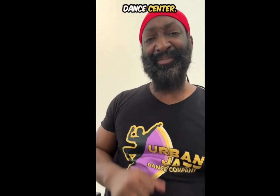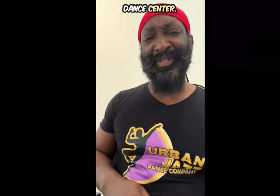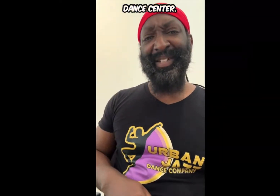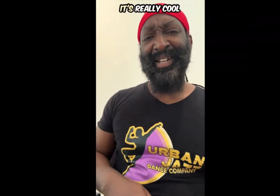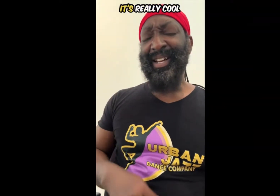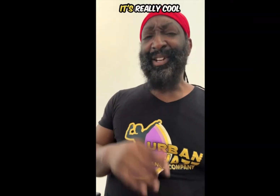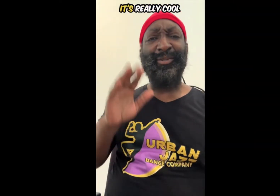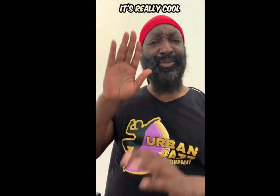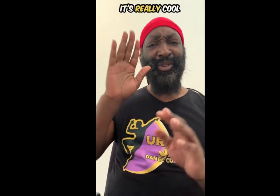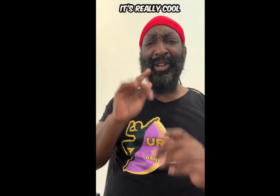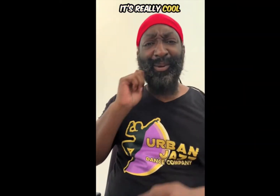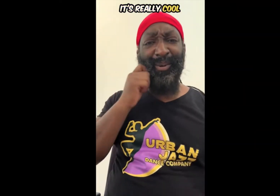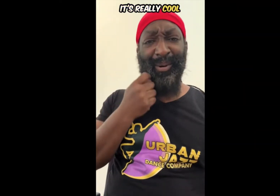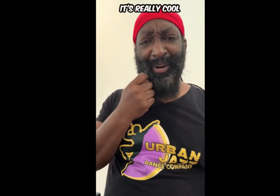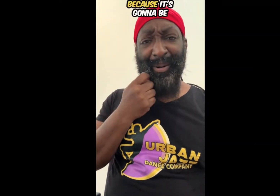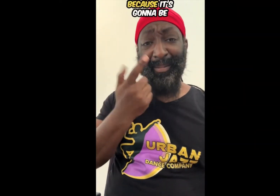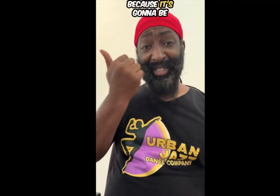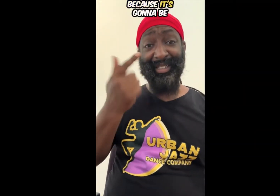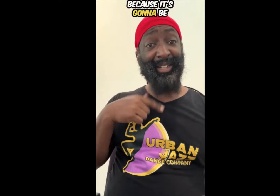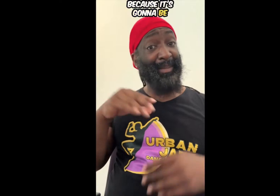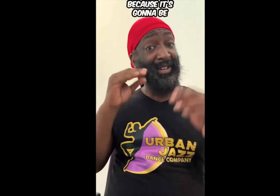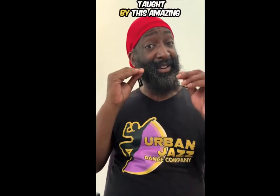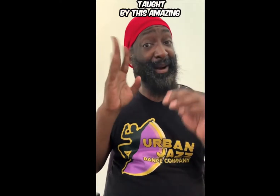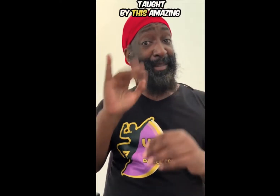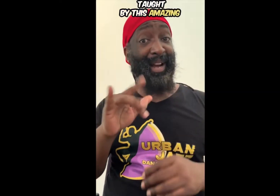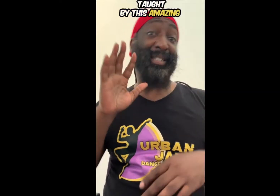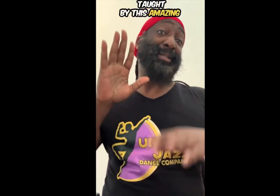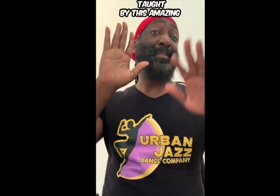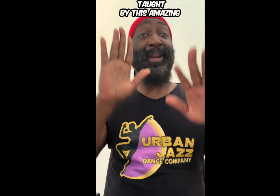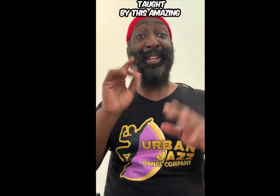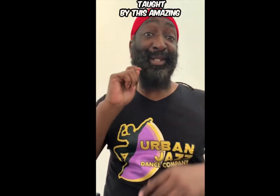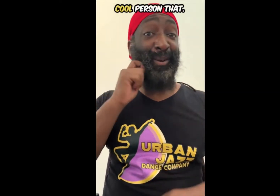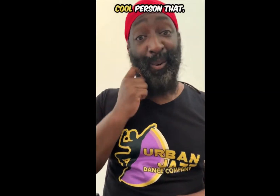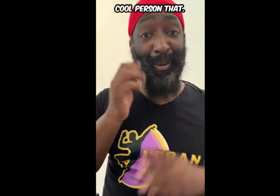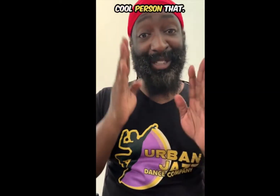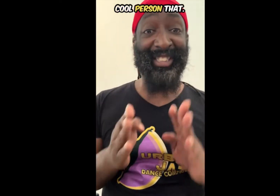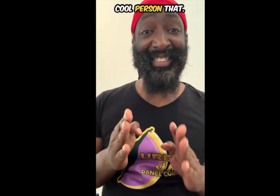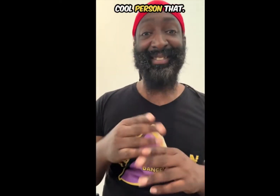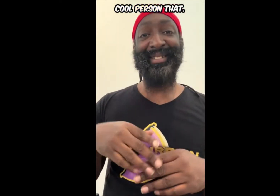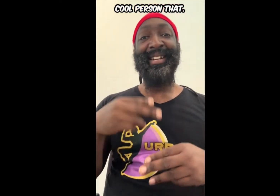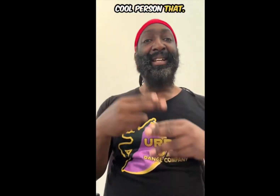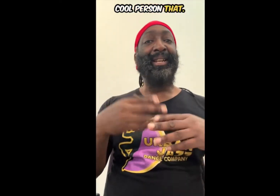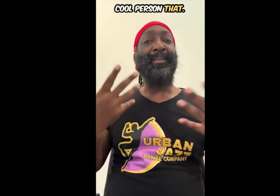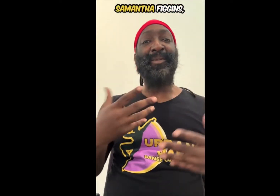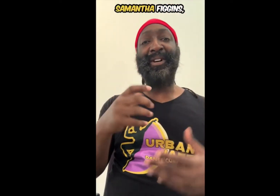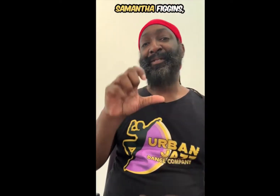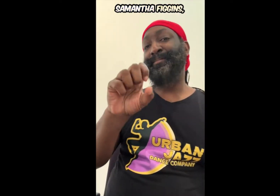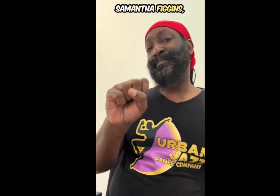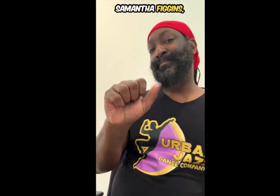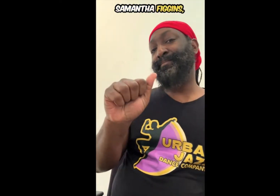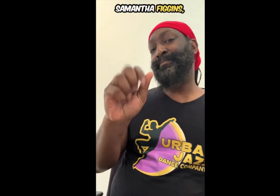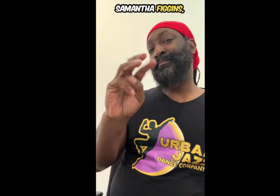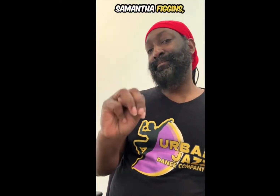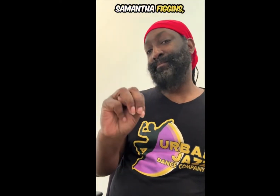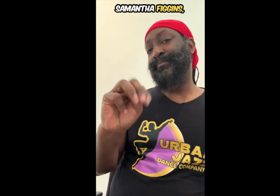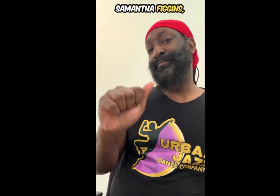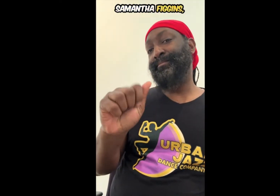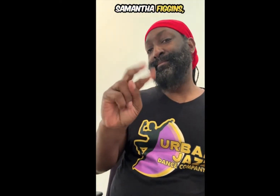Center. It's really cool because it's going to be taught by this amazing cool person that was